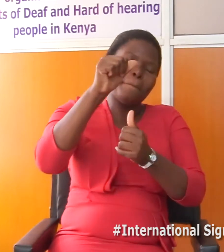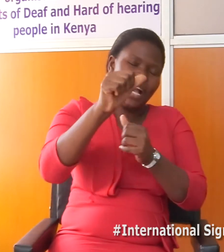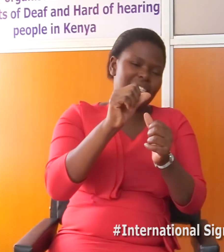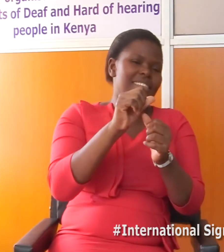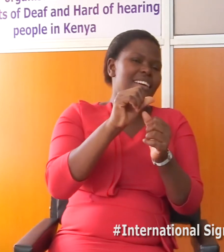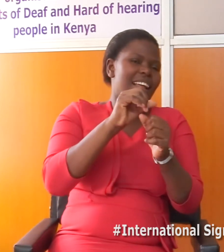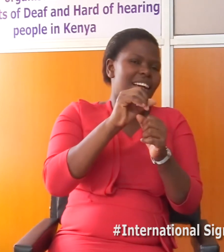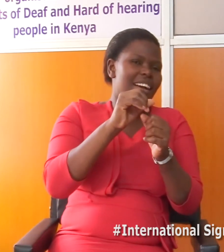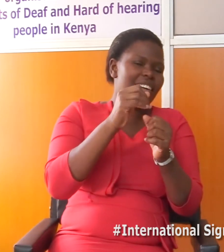not allowed